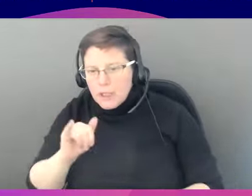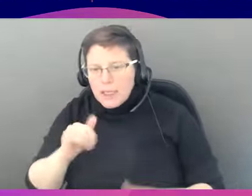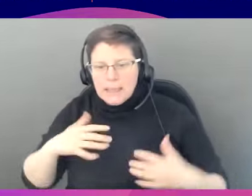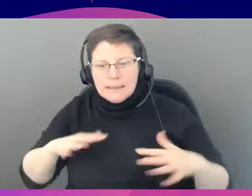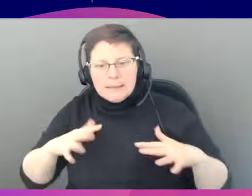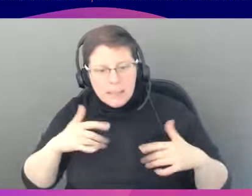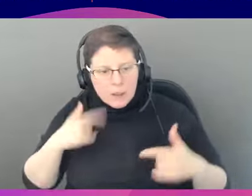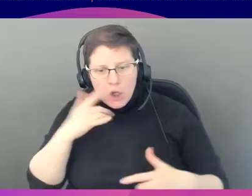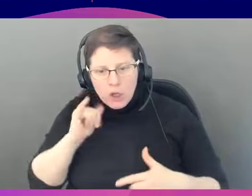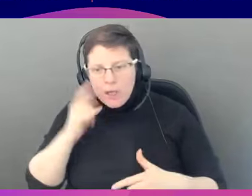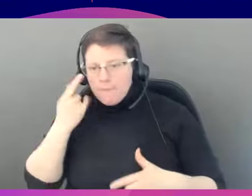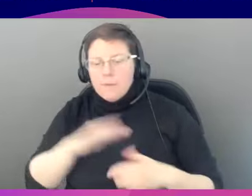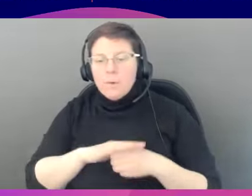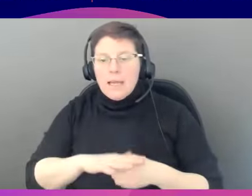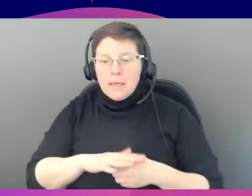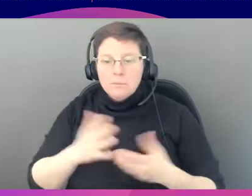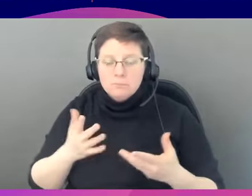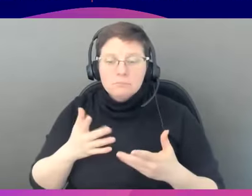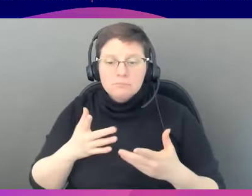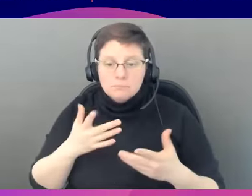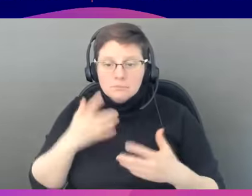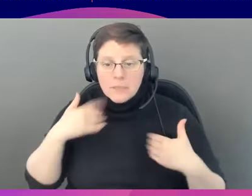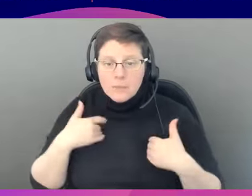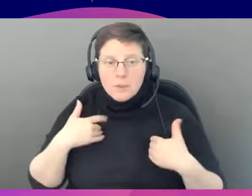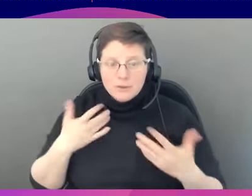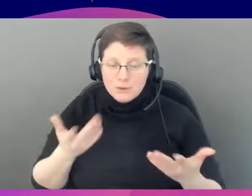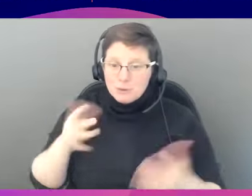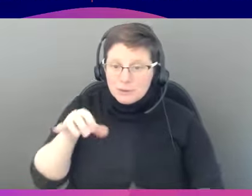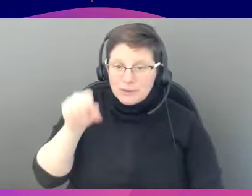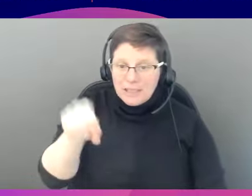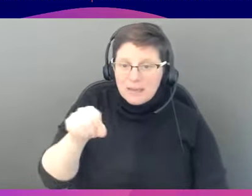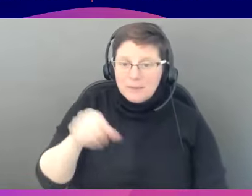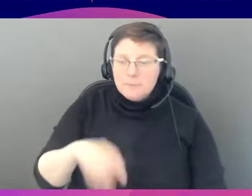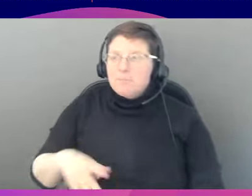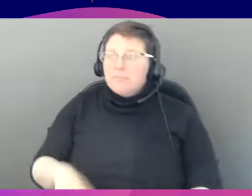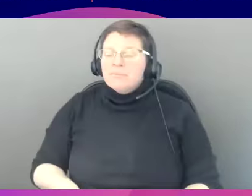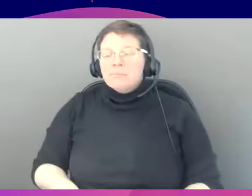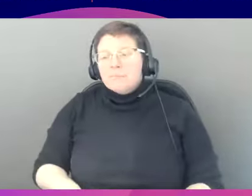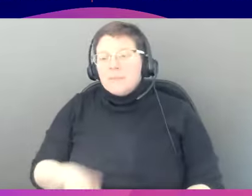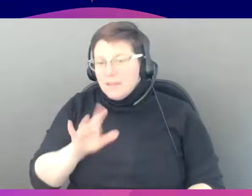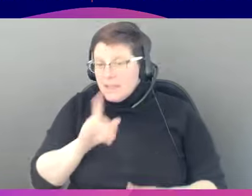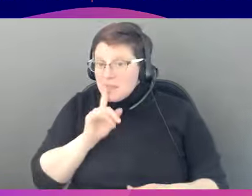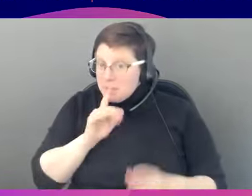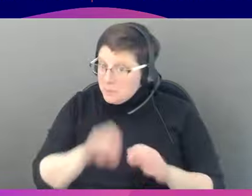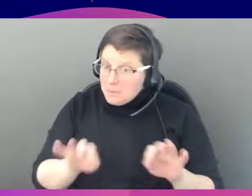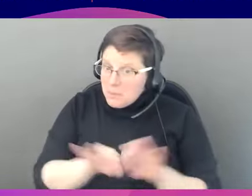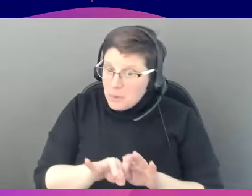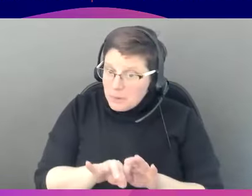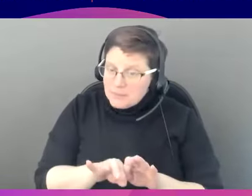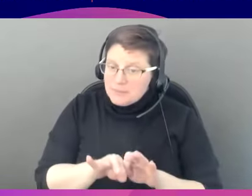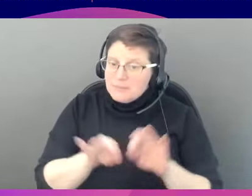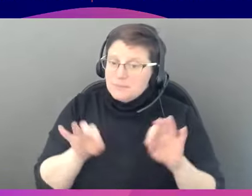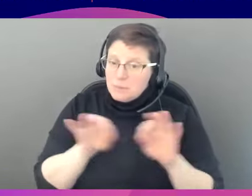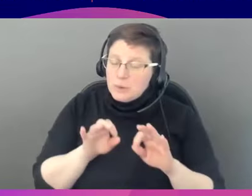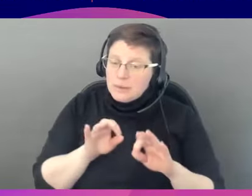and all of those things. And so, yeah, I would say it's just, yeah, it's an important thing to take the same kind